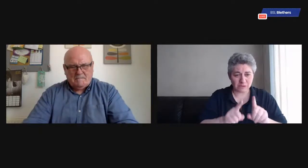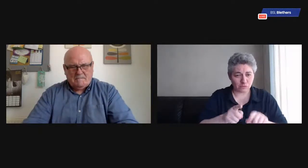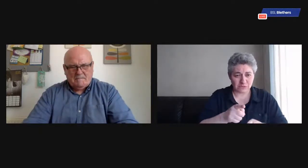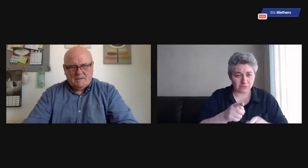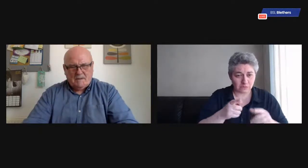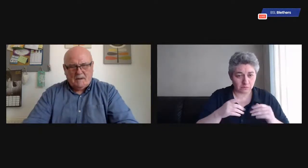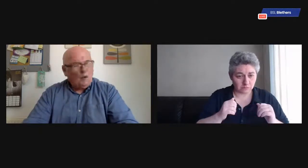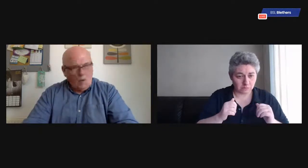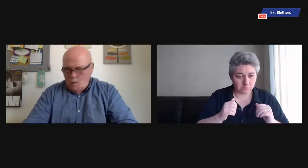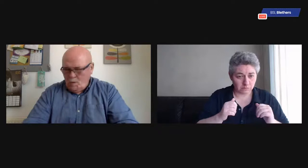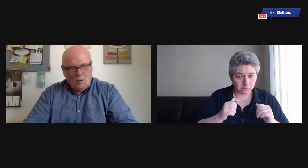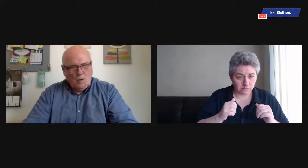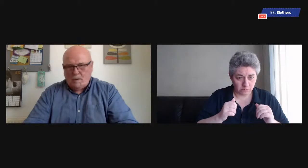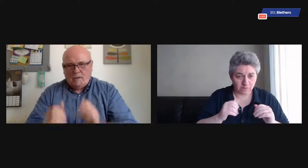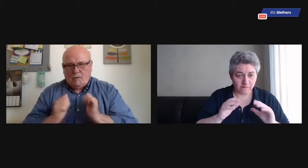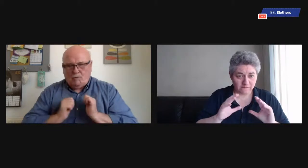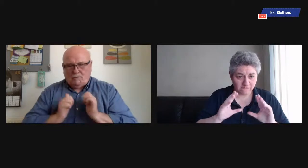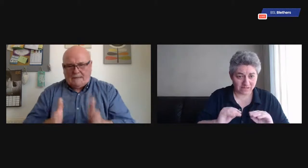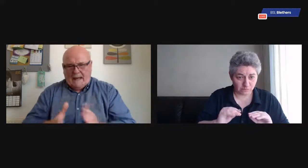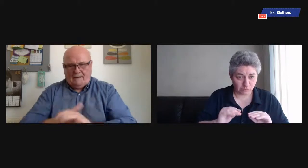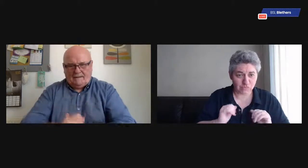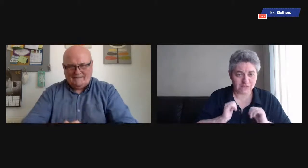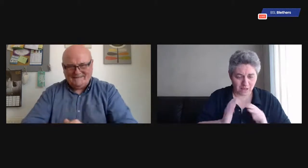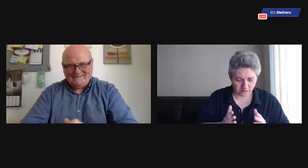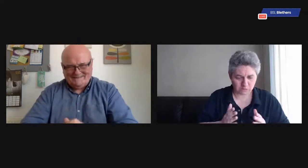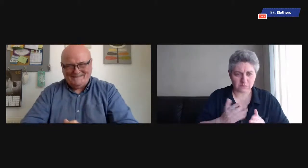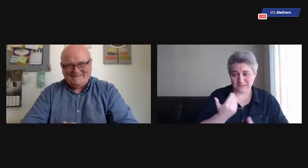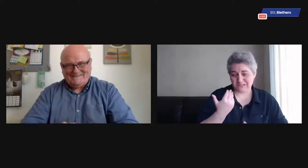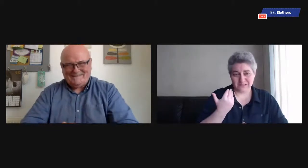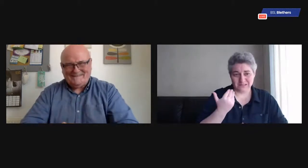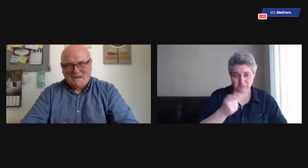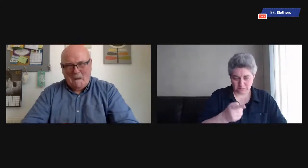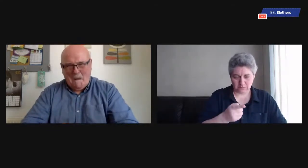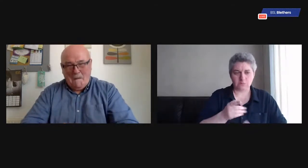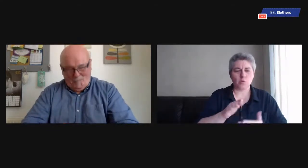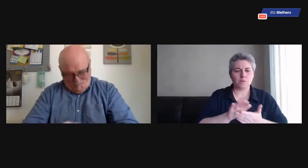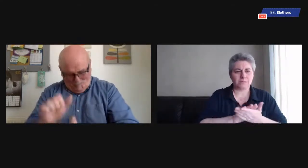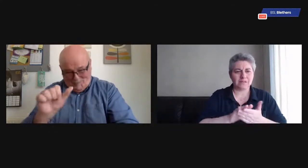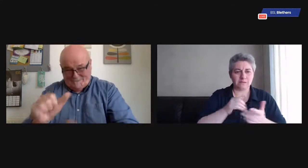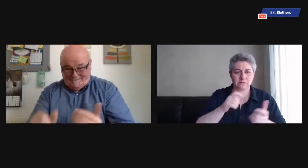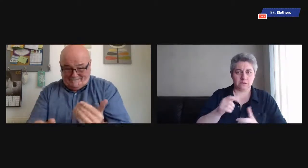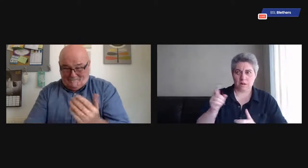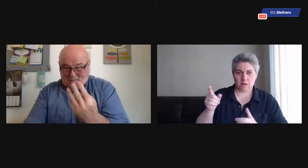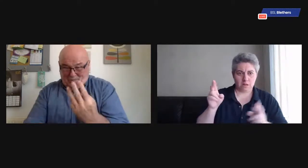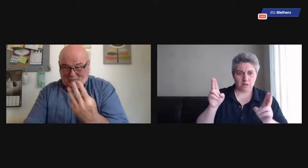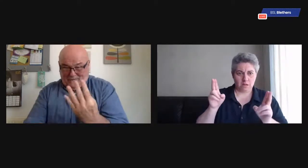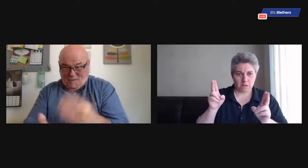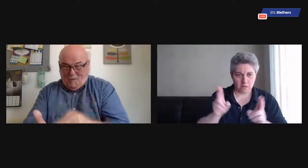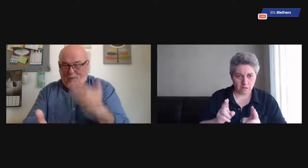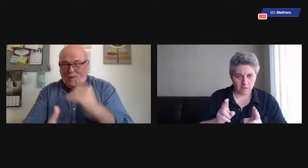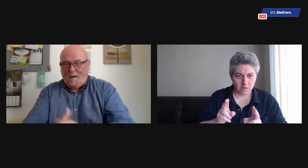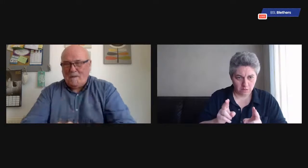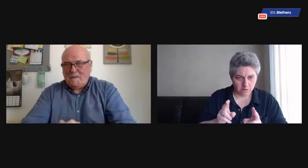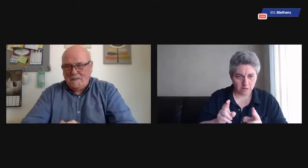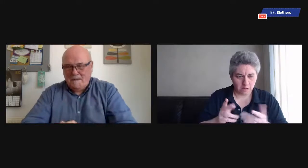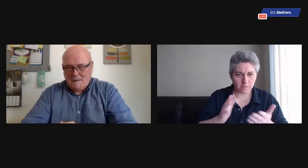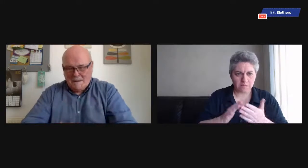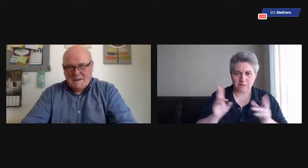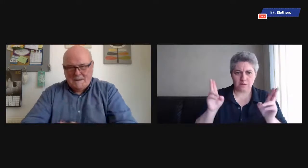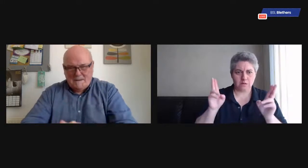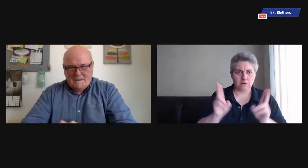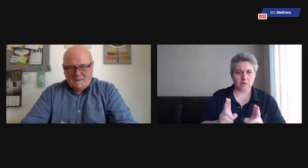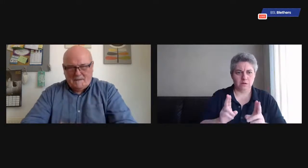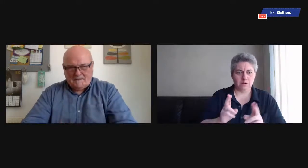there's a new system. So you don't do deaf intermediary anymore. No, I'm retired. That's right. Of course, you retired recently. It's